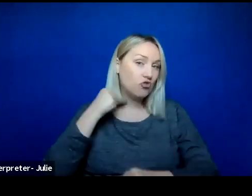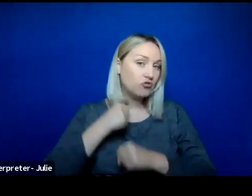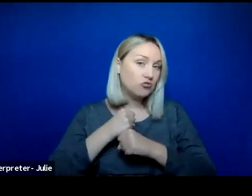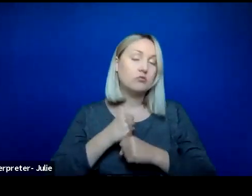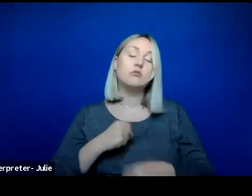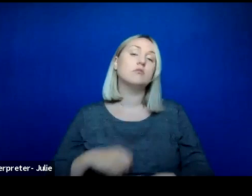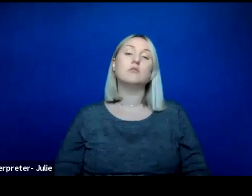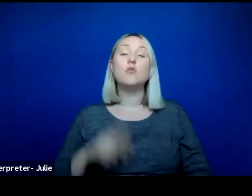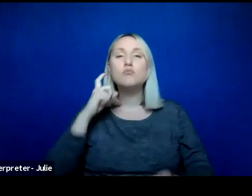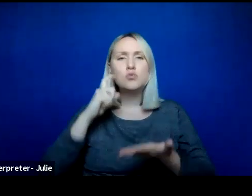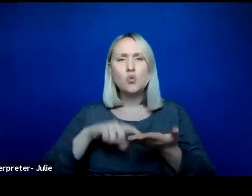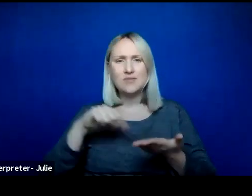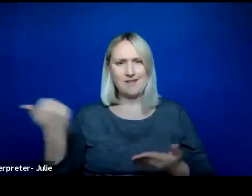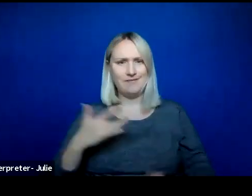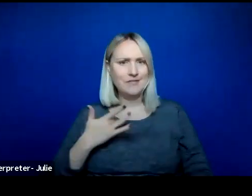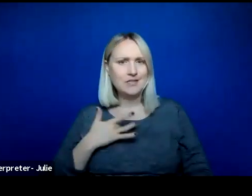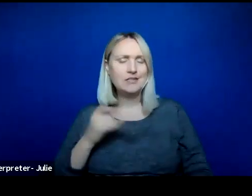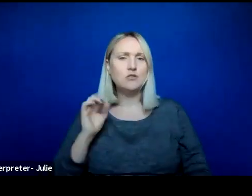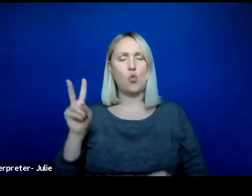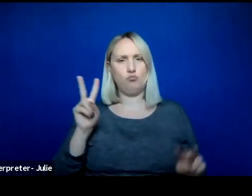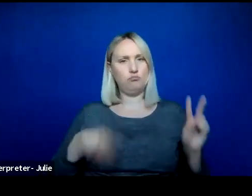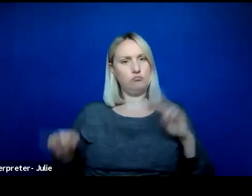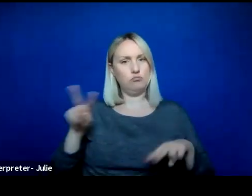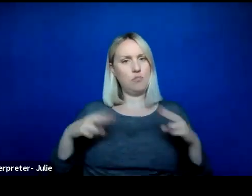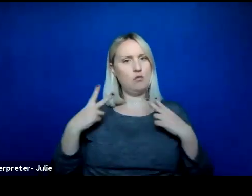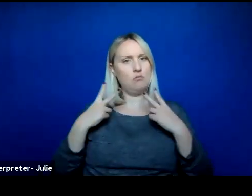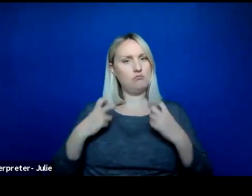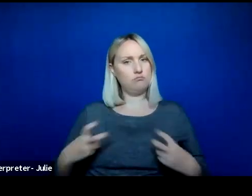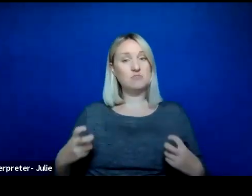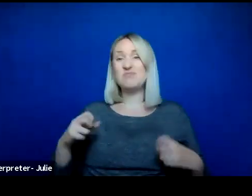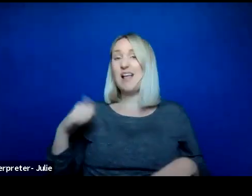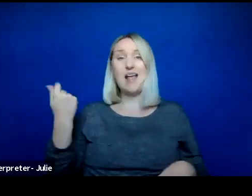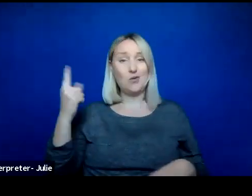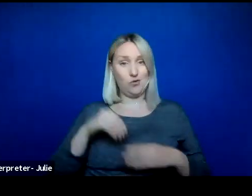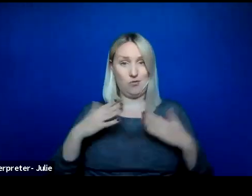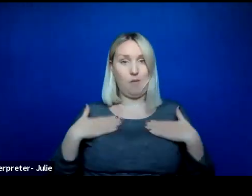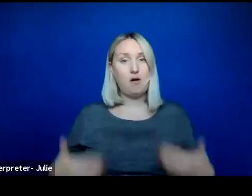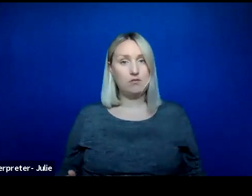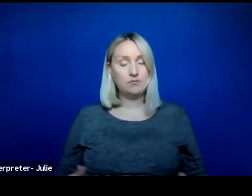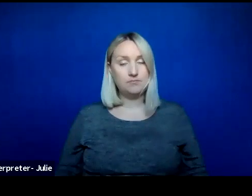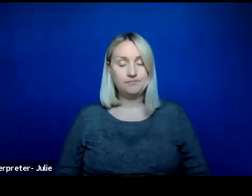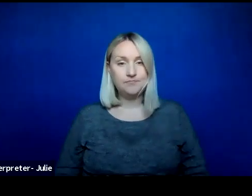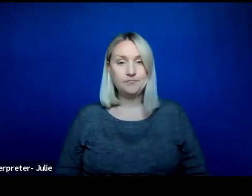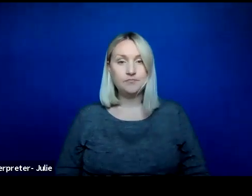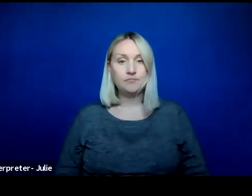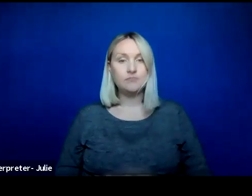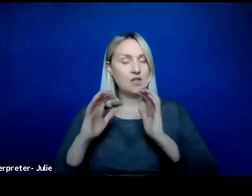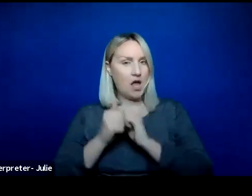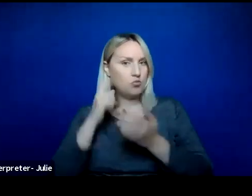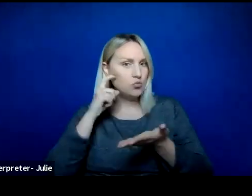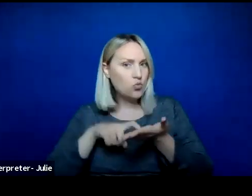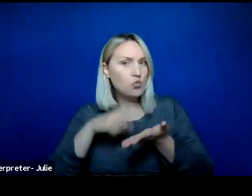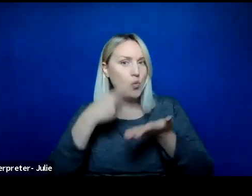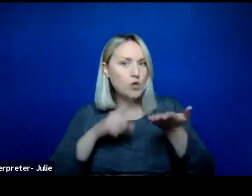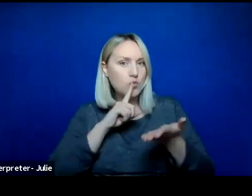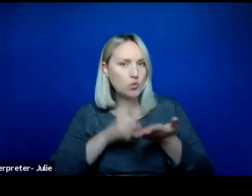Note any sensations or observations you have anywhere in the body as a way to notice what's